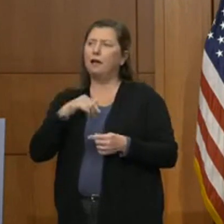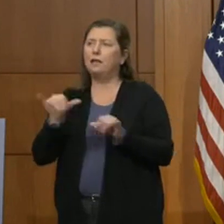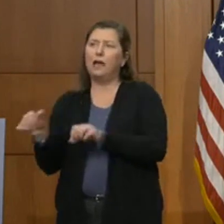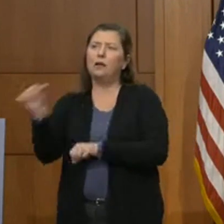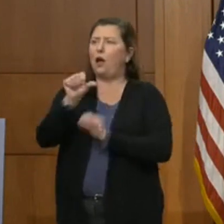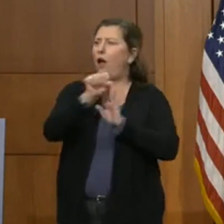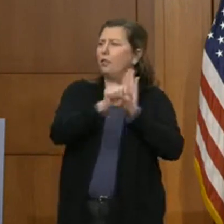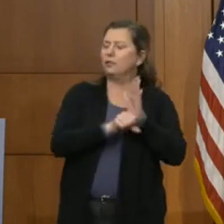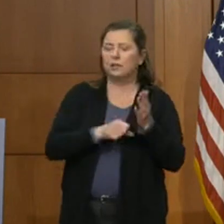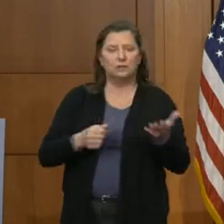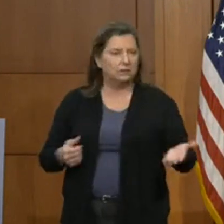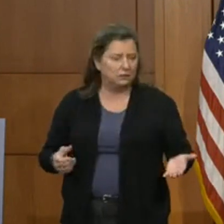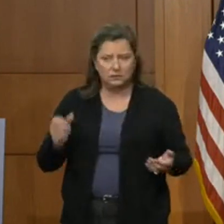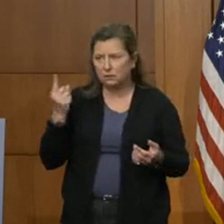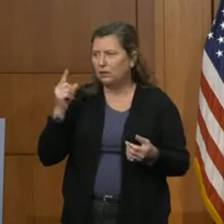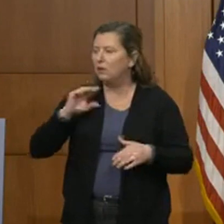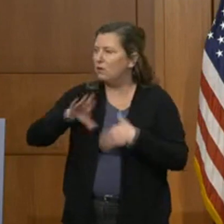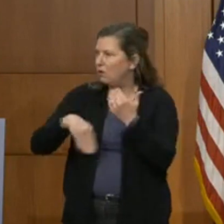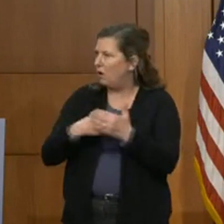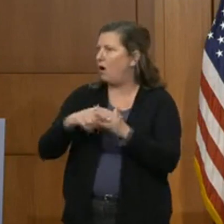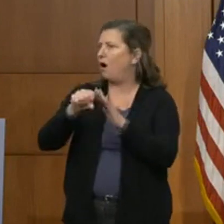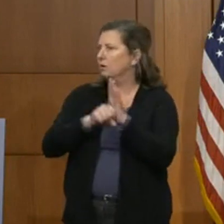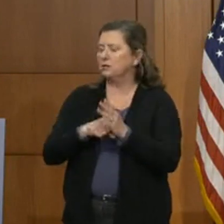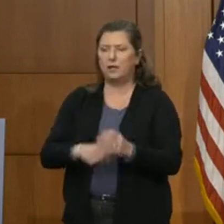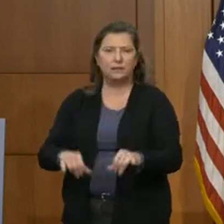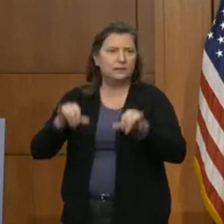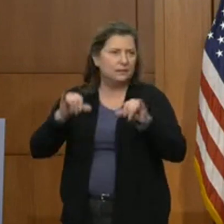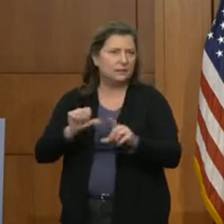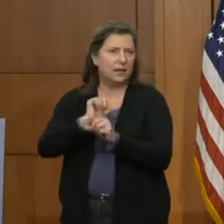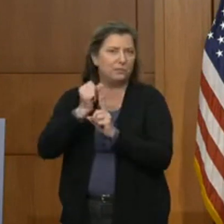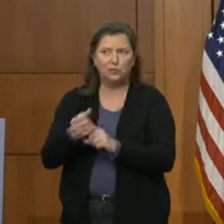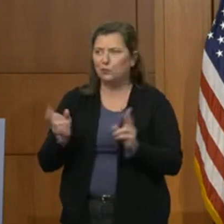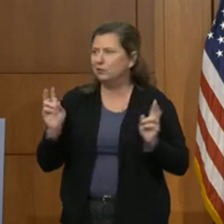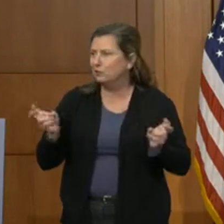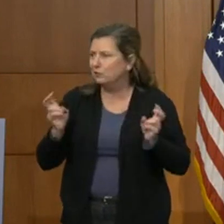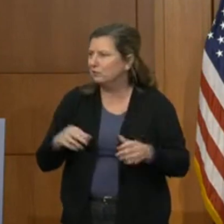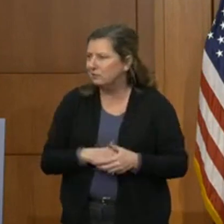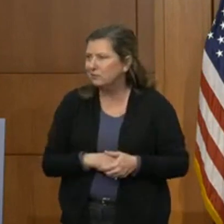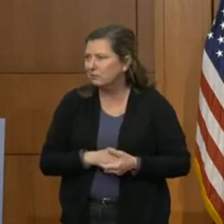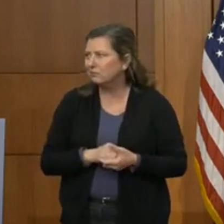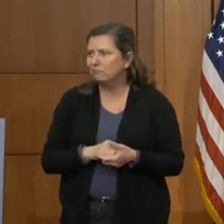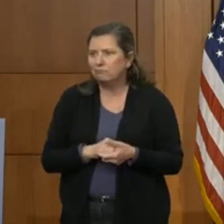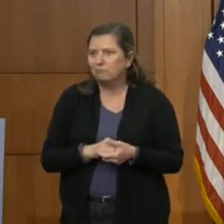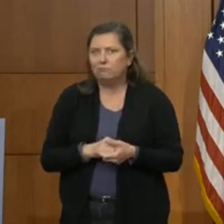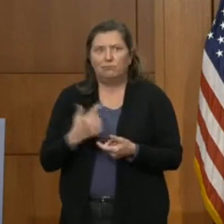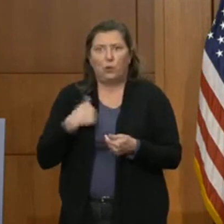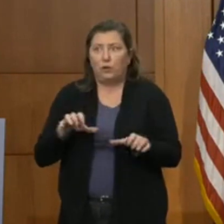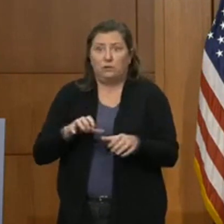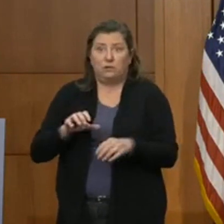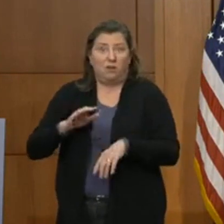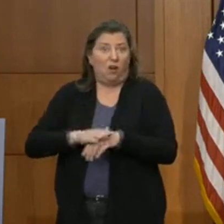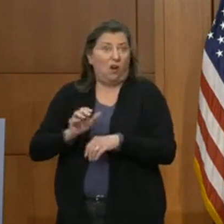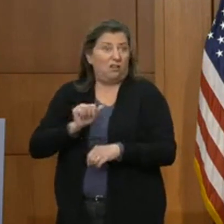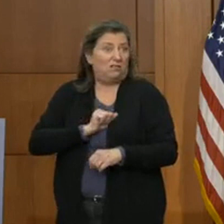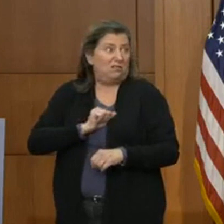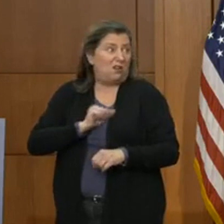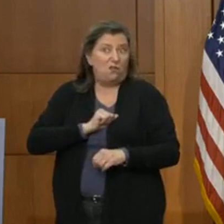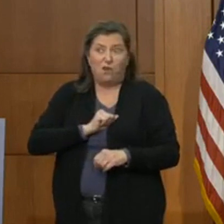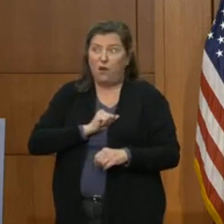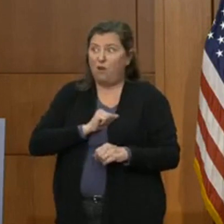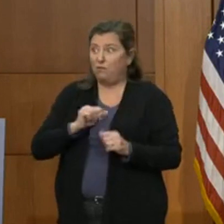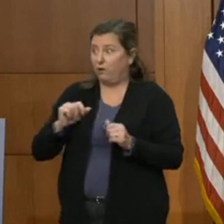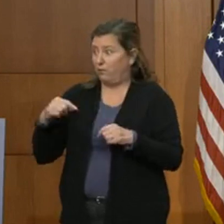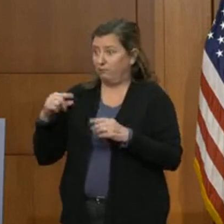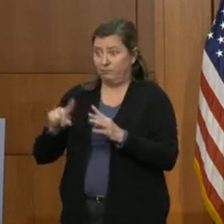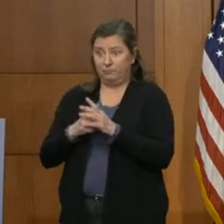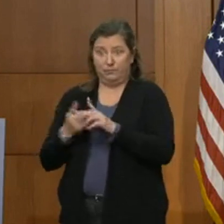states. All of the states have been in the same boat, if you will. We've all been doing this on our own from day one.